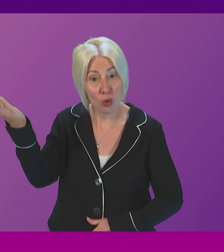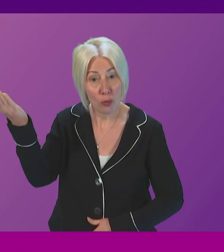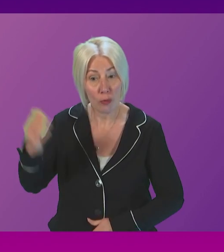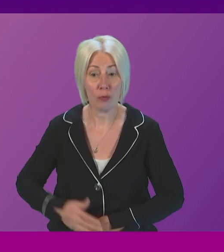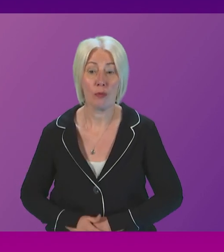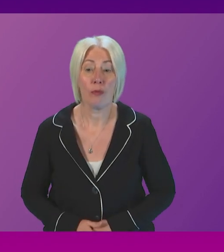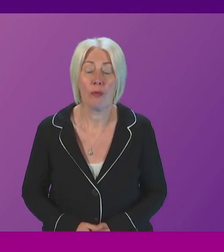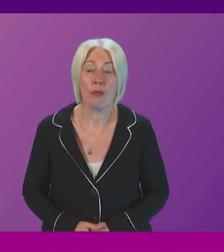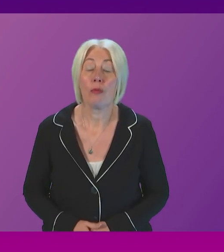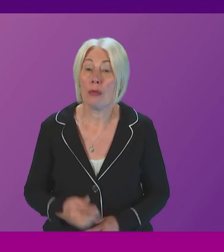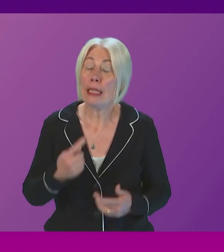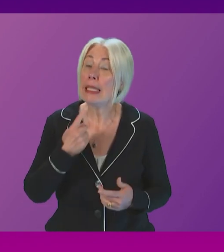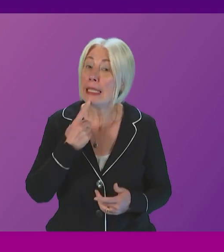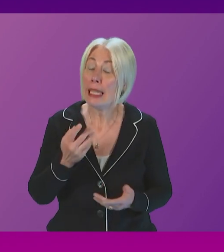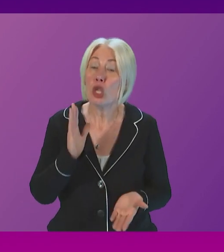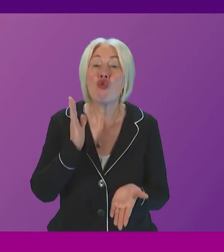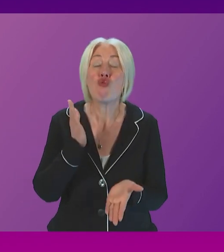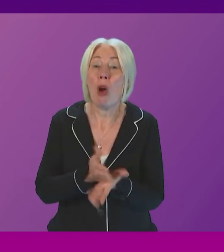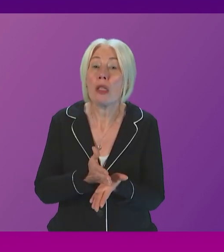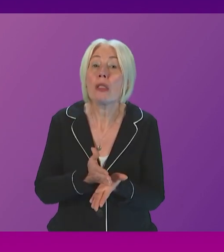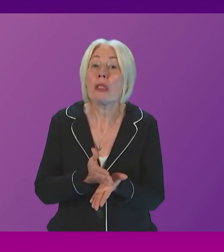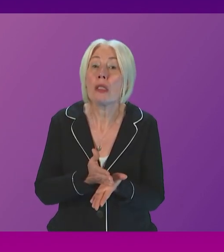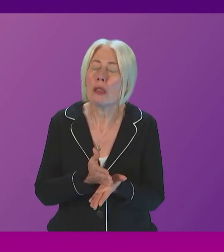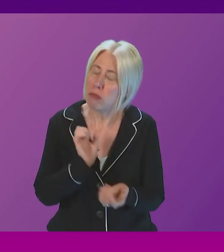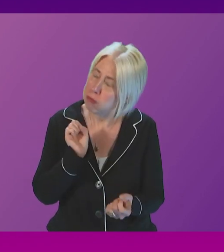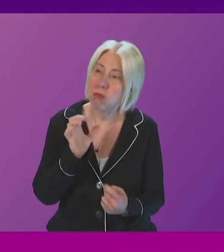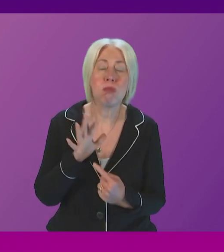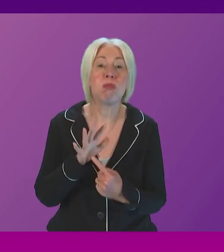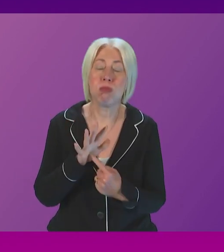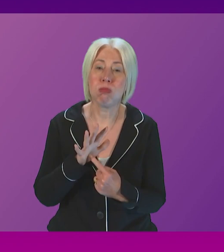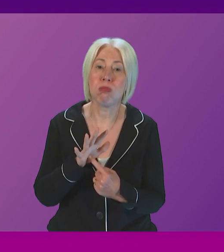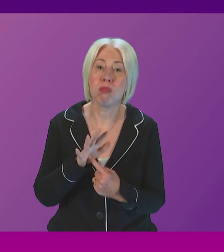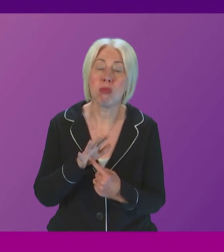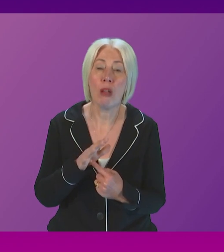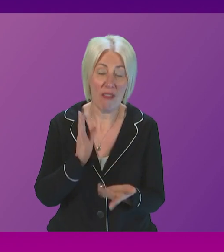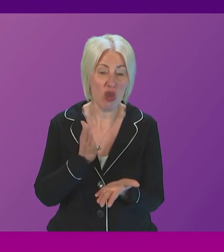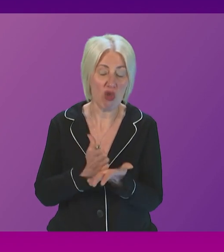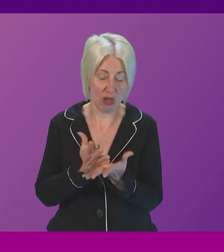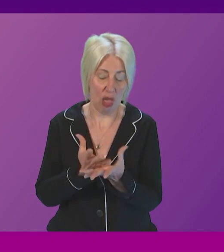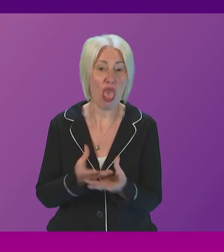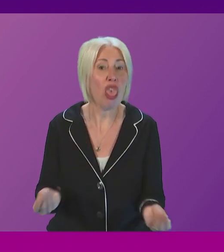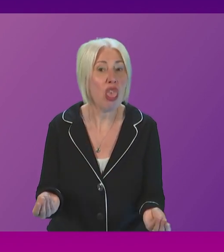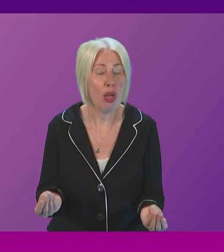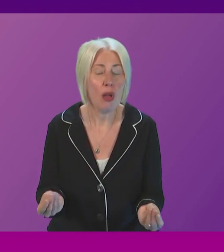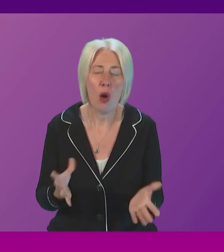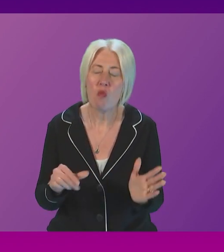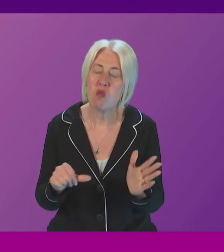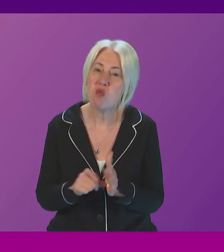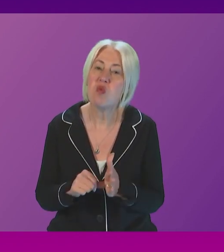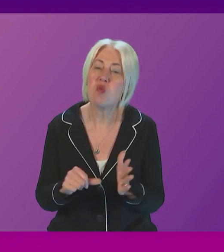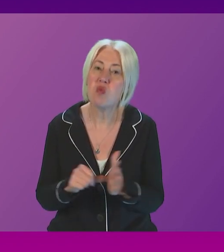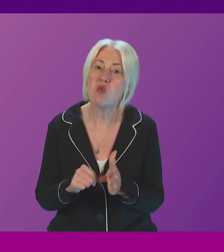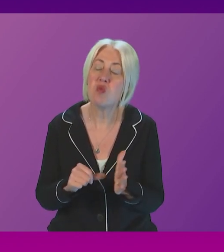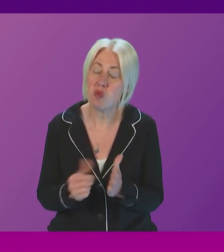Presenting officer, it's often said that trust is important, and if lost, it's very, very hard